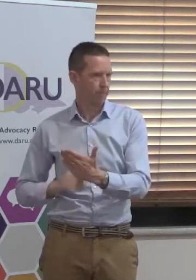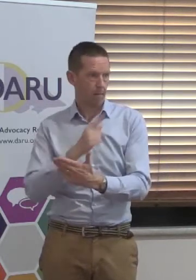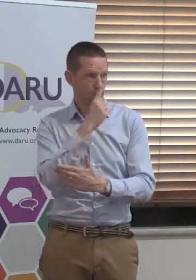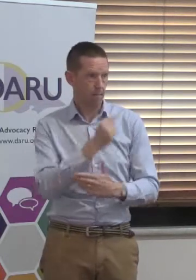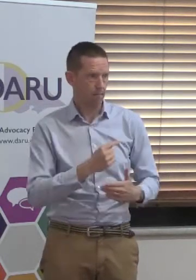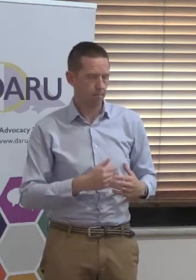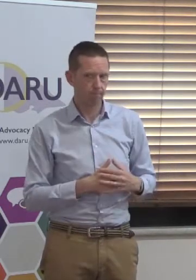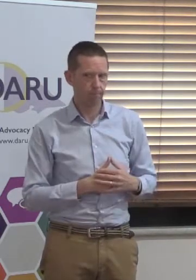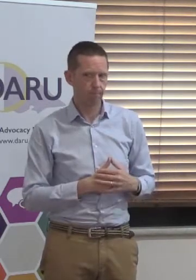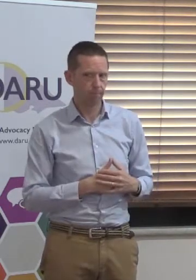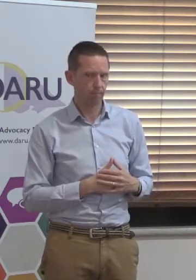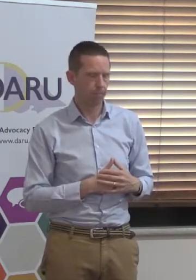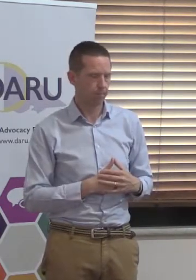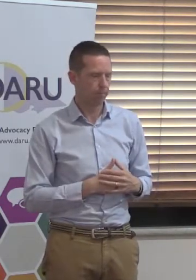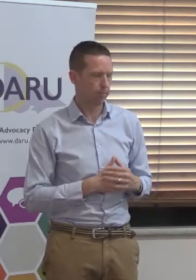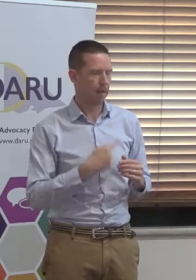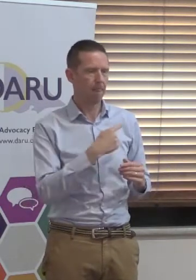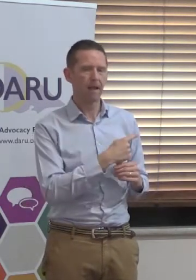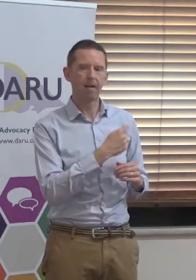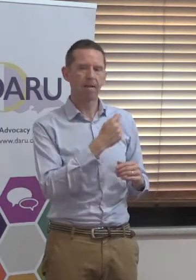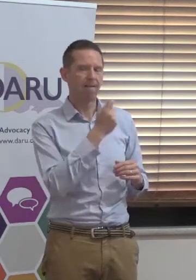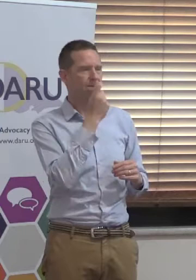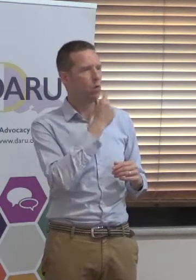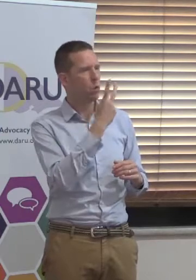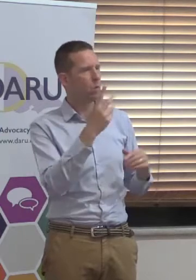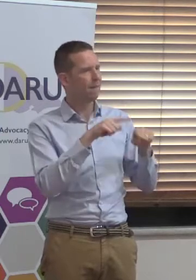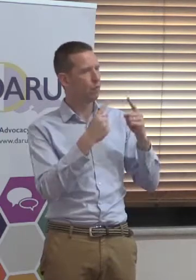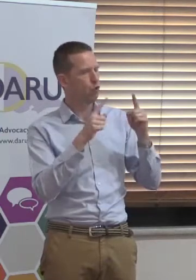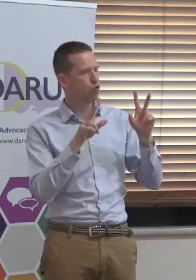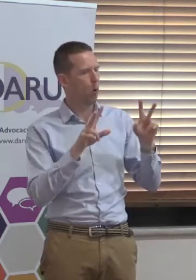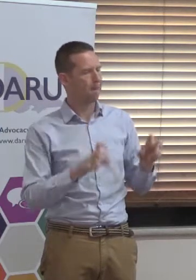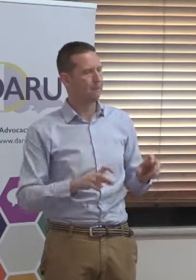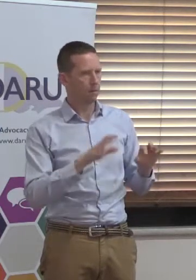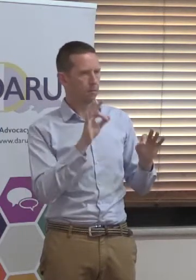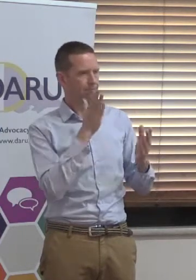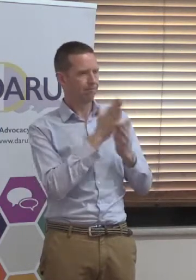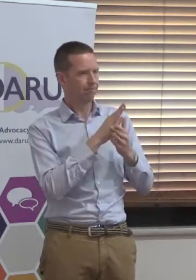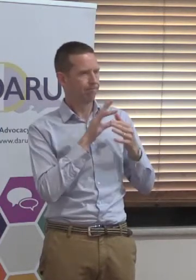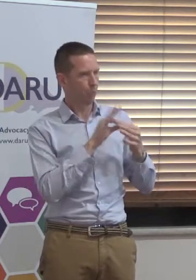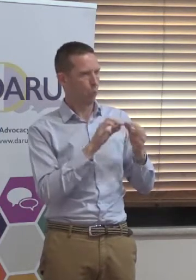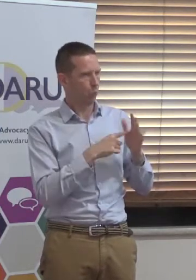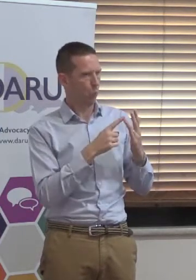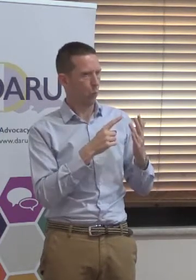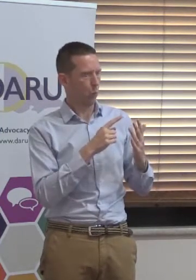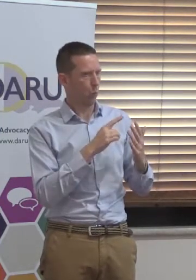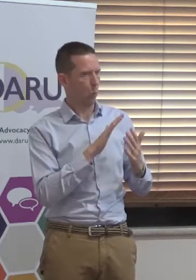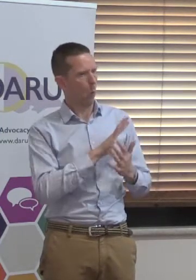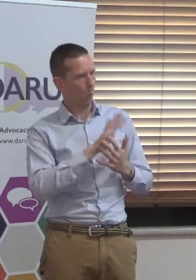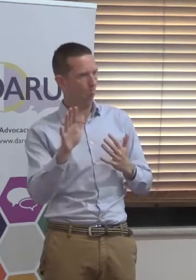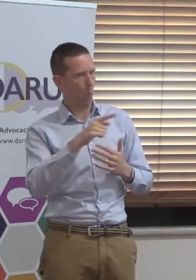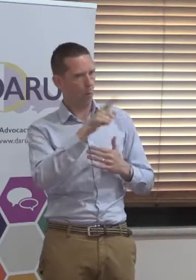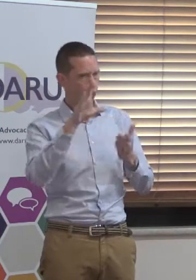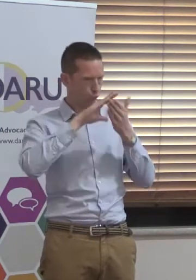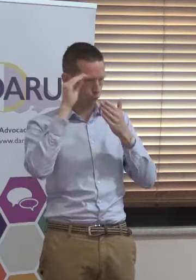then there's a few topics which are not necessarily relevant to all